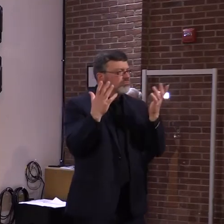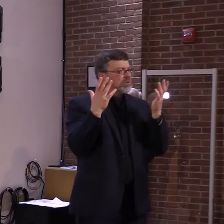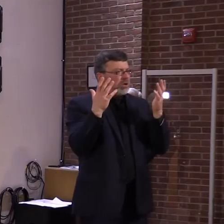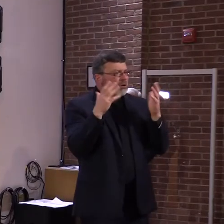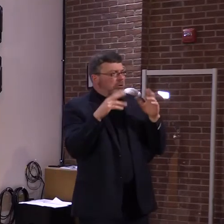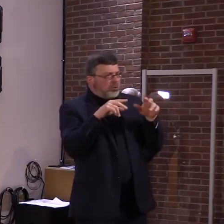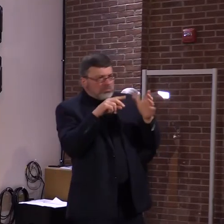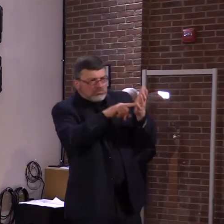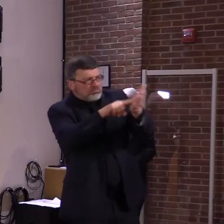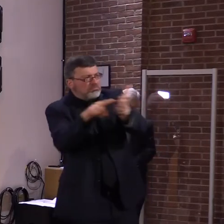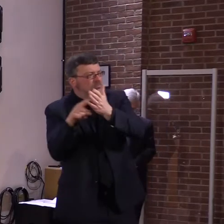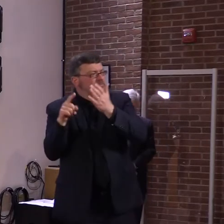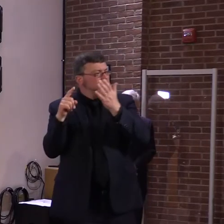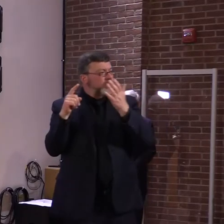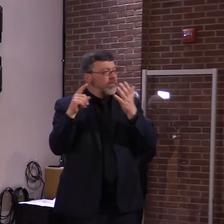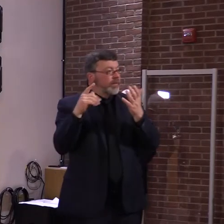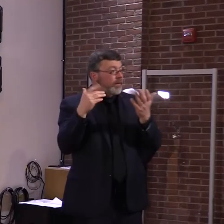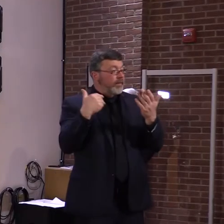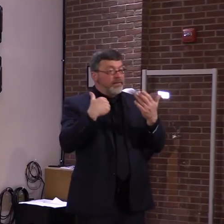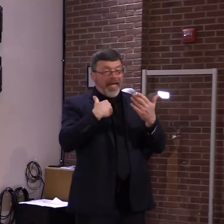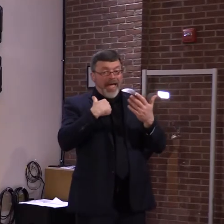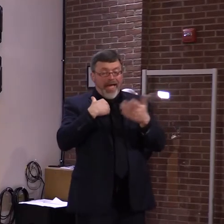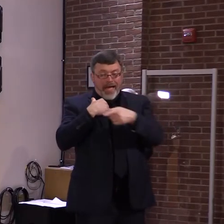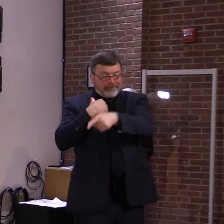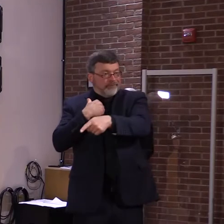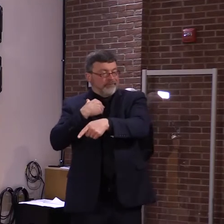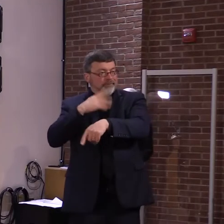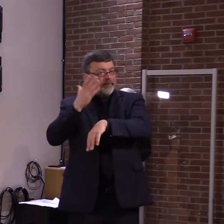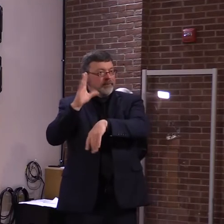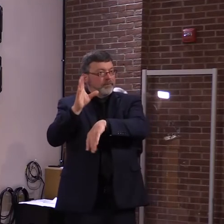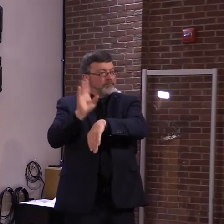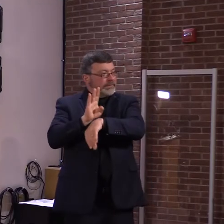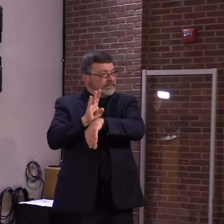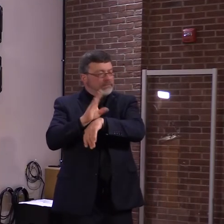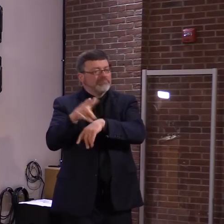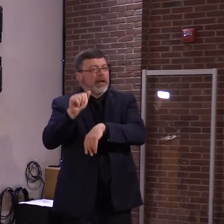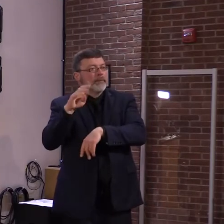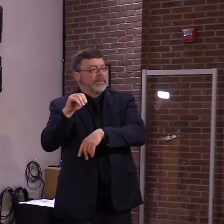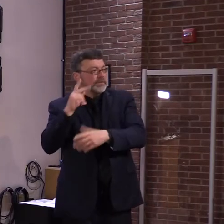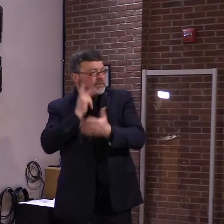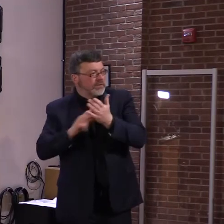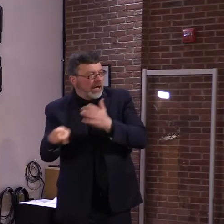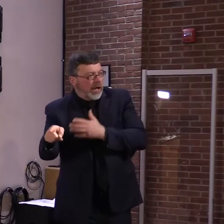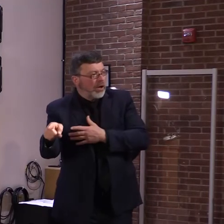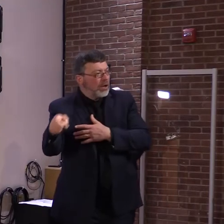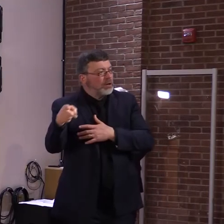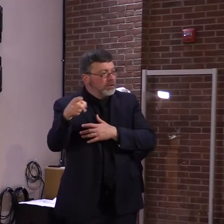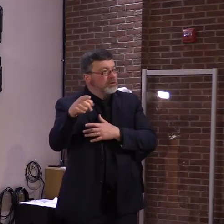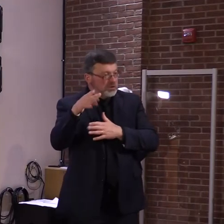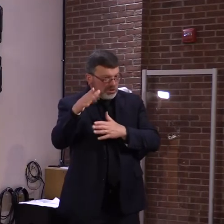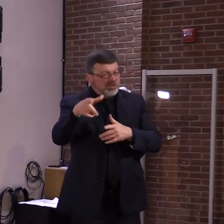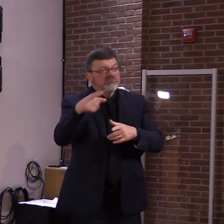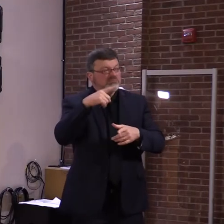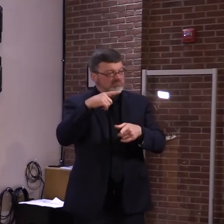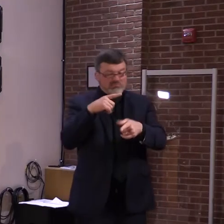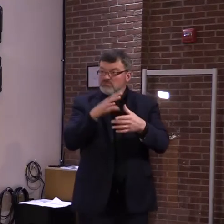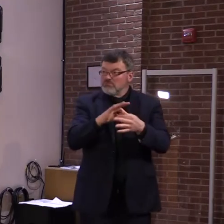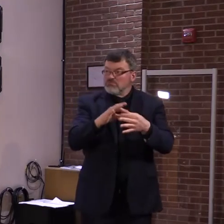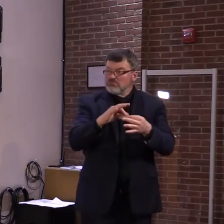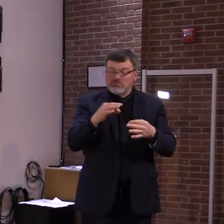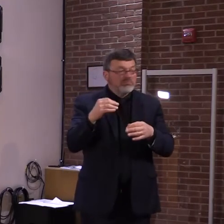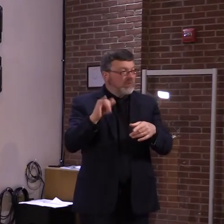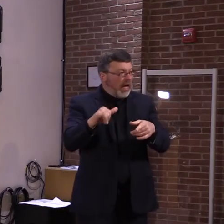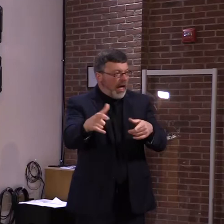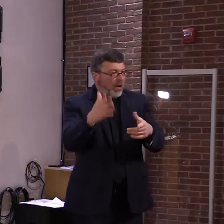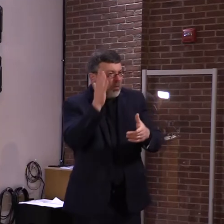Secretary Young is on here. She is heading up a lot of those initiatives, and might be able to add something to the